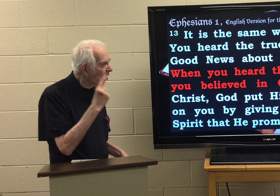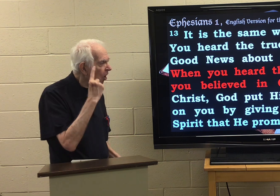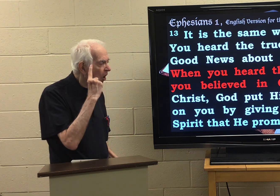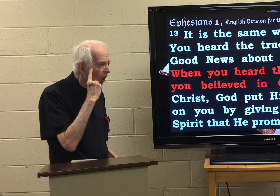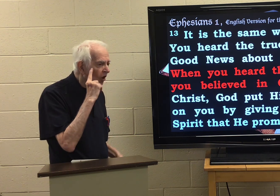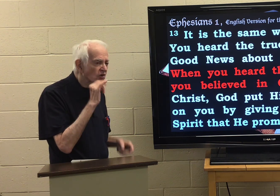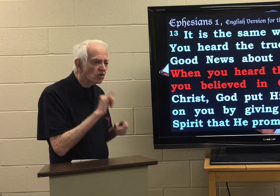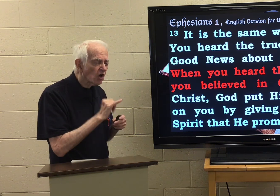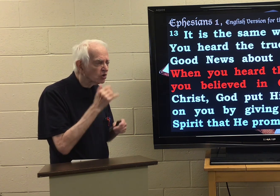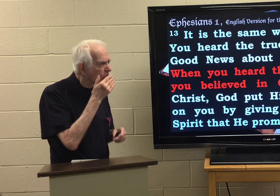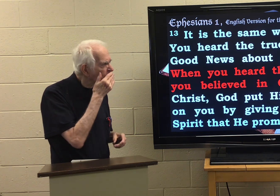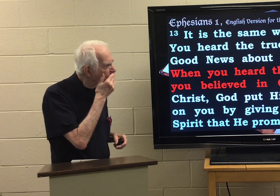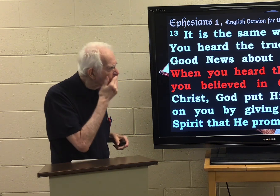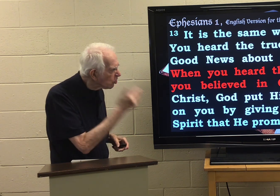When you heard that good news,